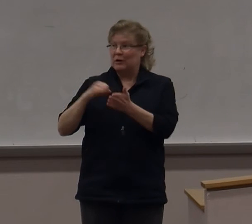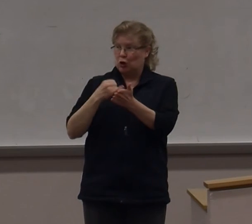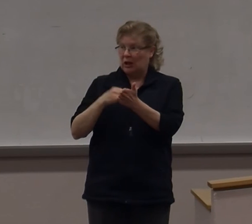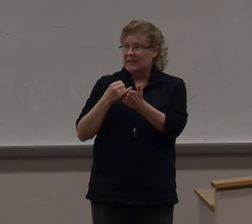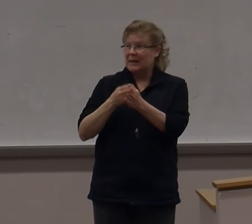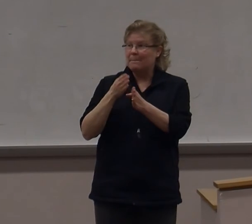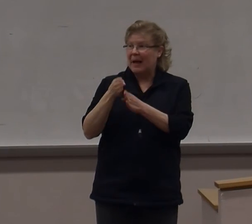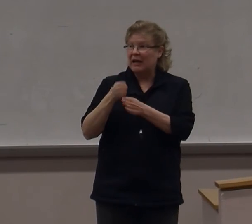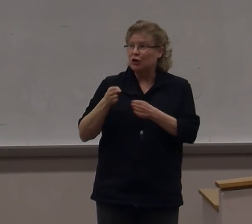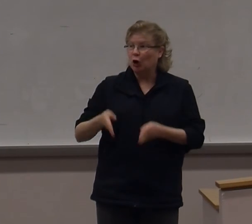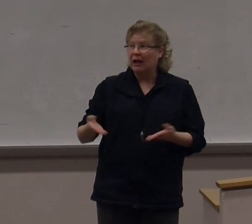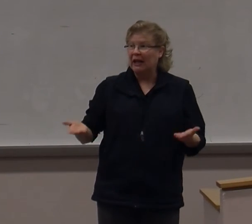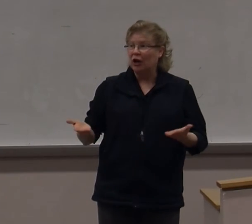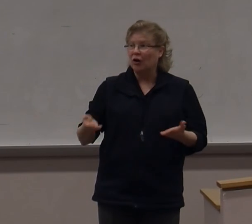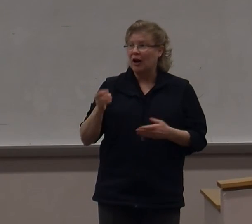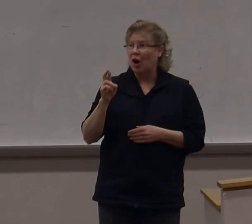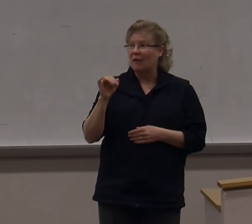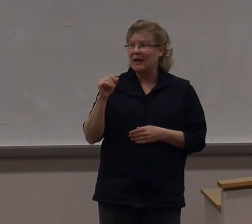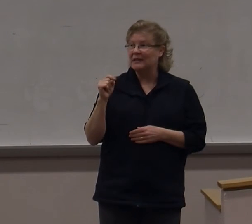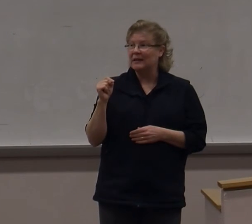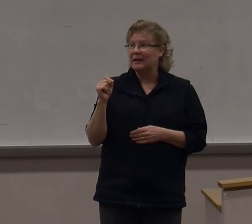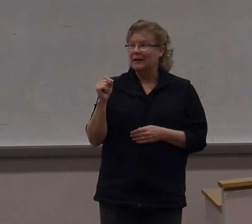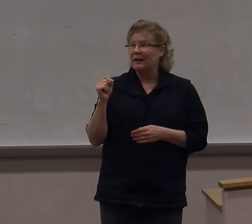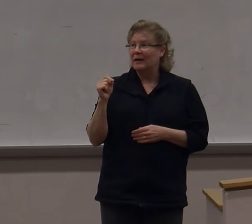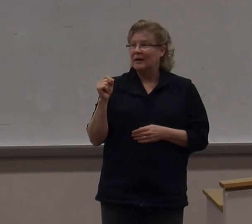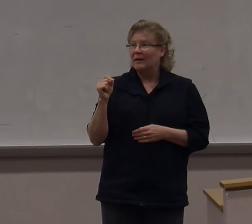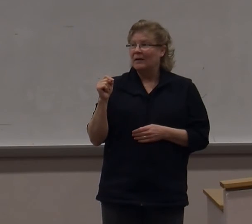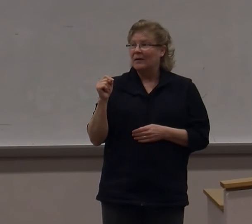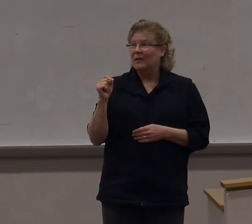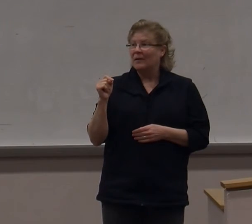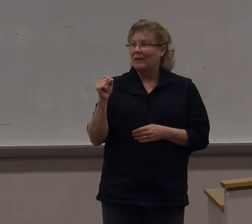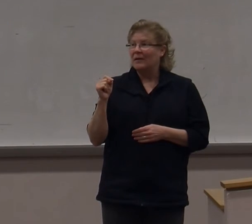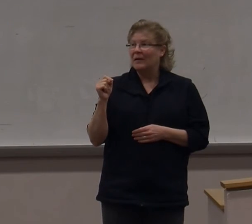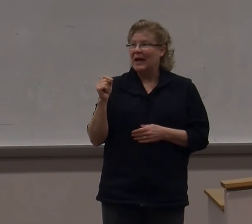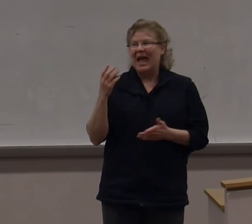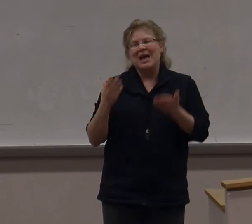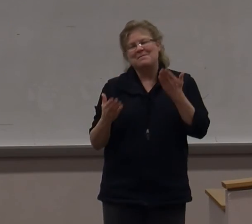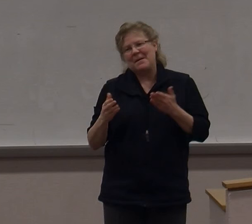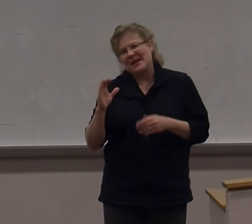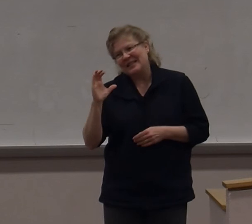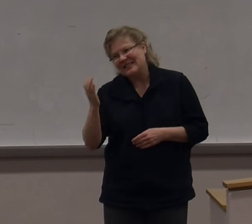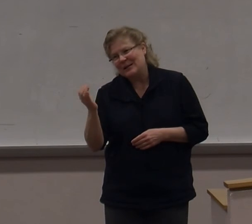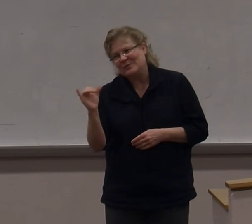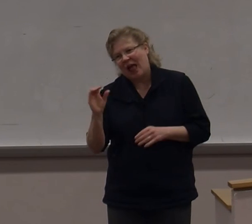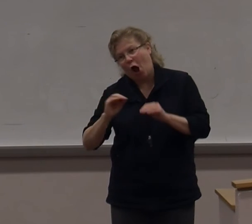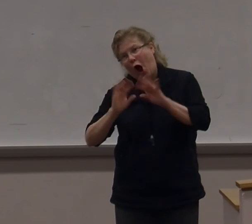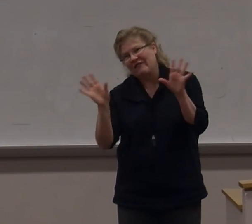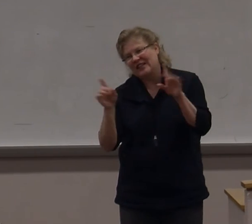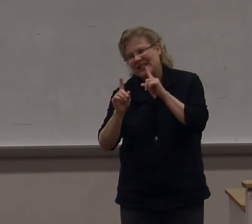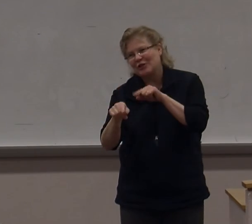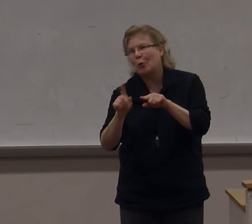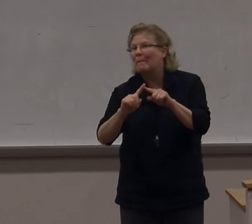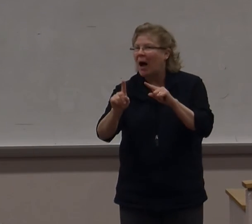major here at RIT. This is going to sound kind of obvious, but